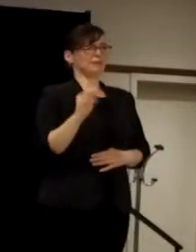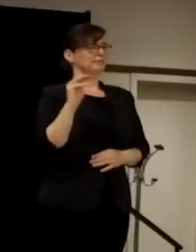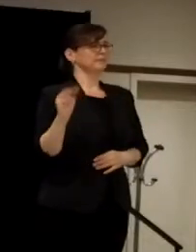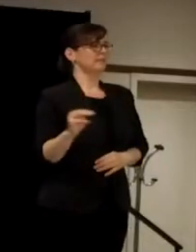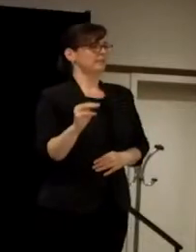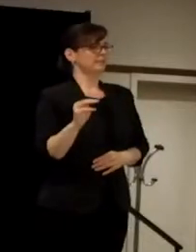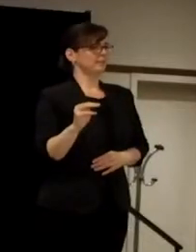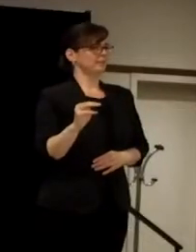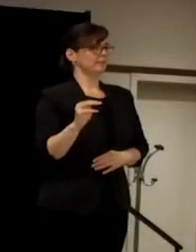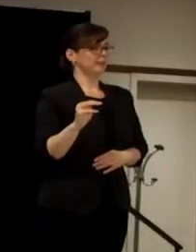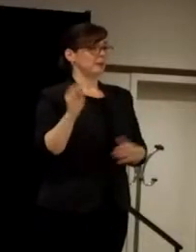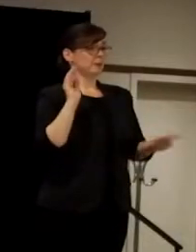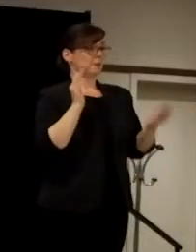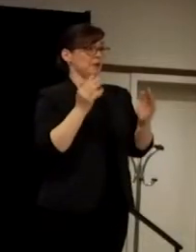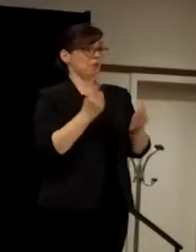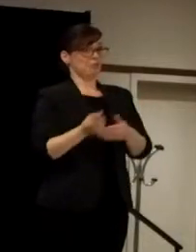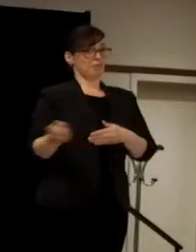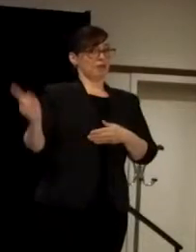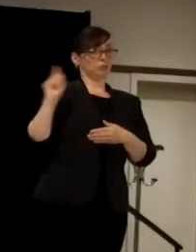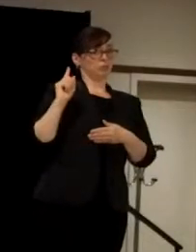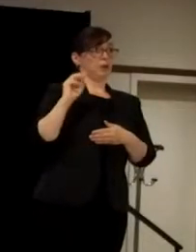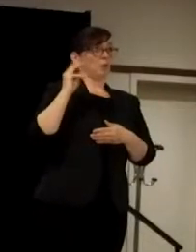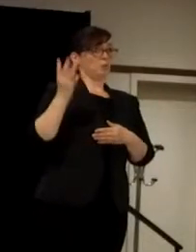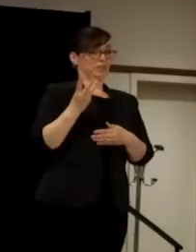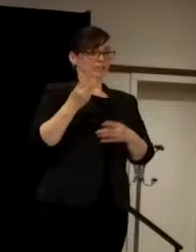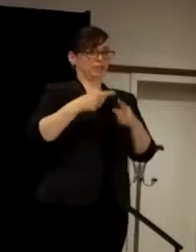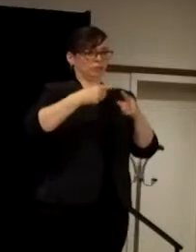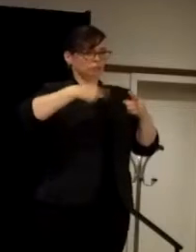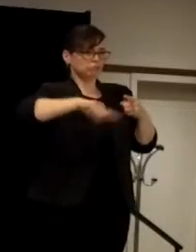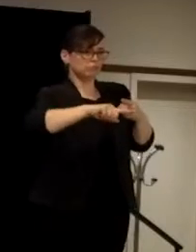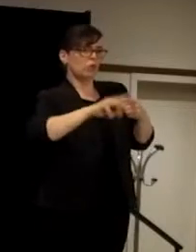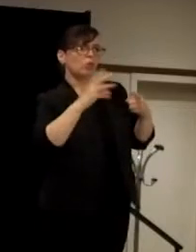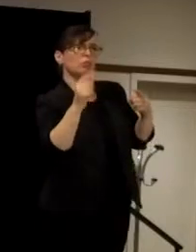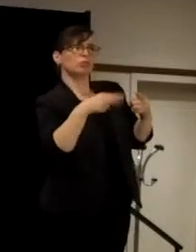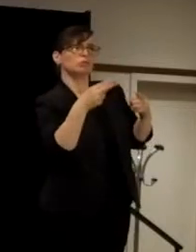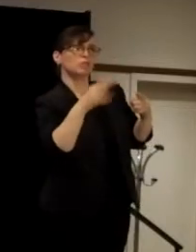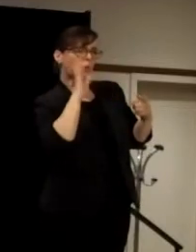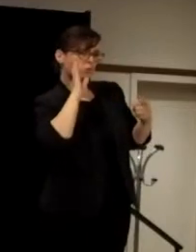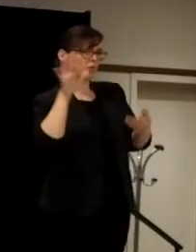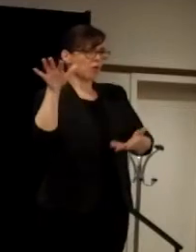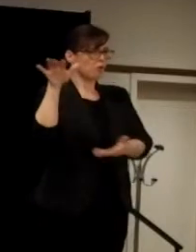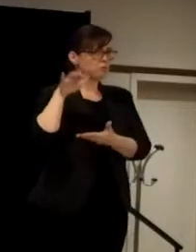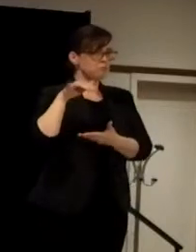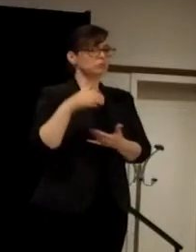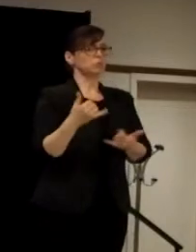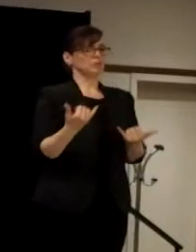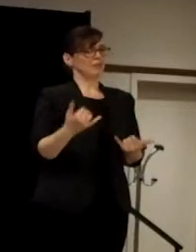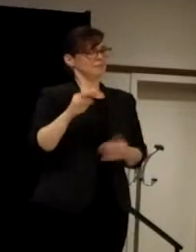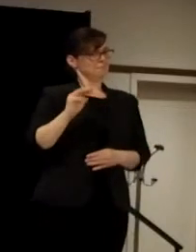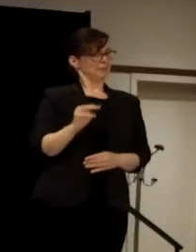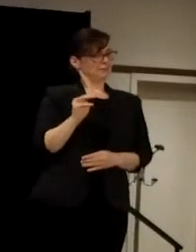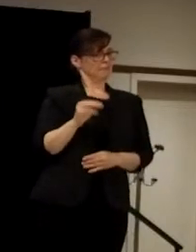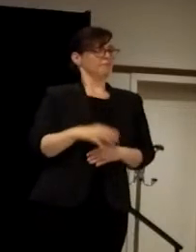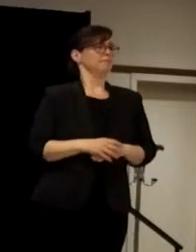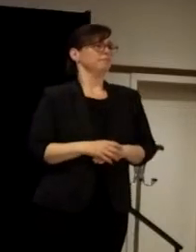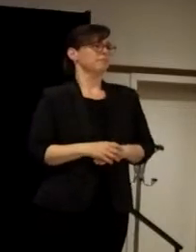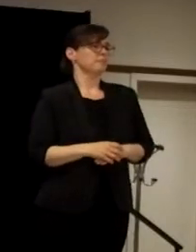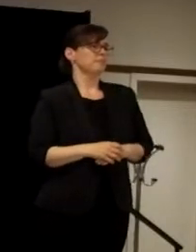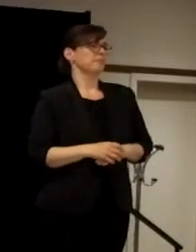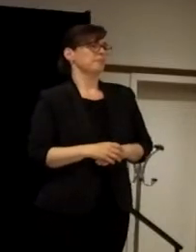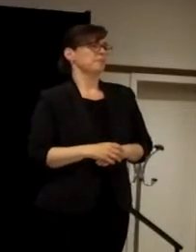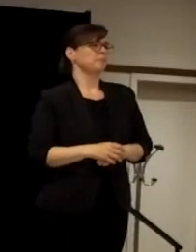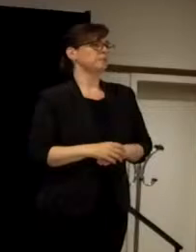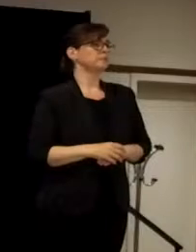new vaccination week schedule really starts Wednesday. So on the vaccination front, we're as soon